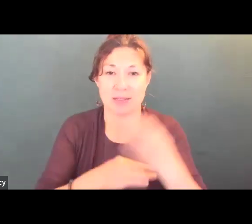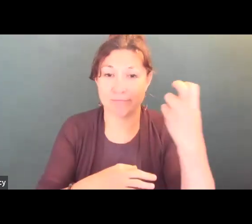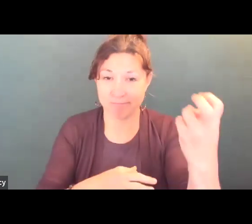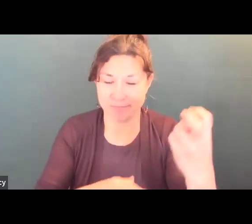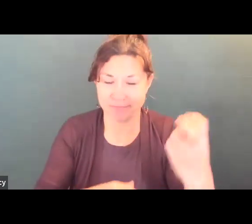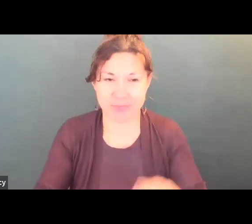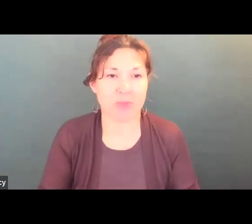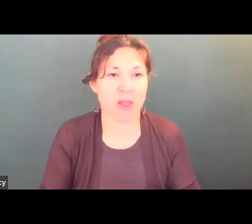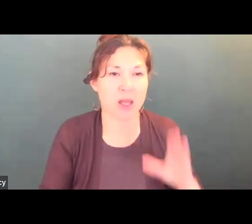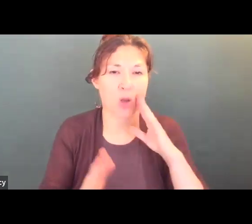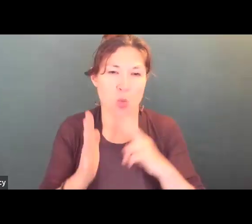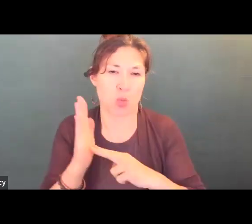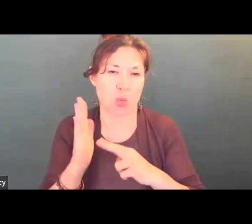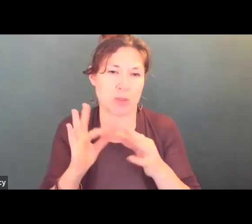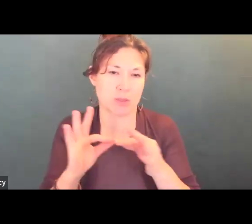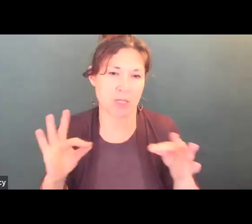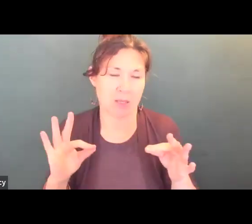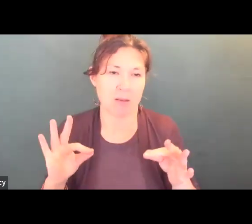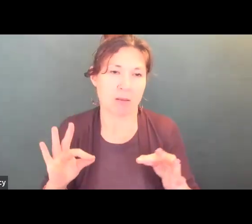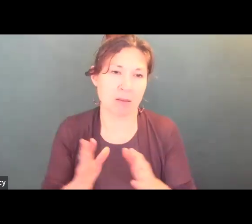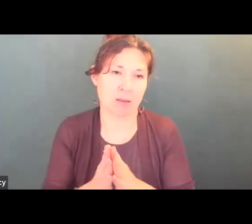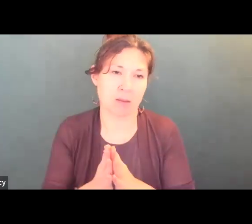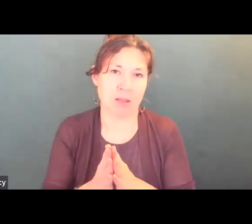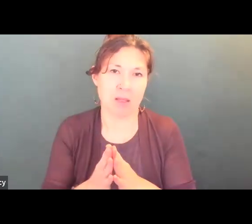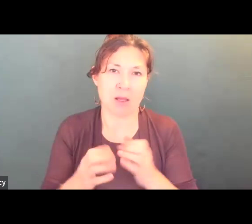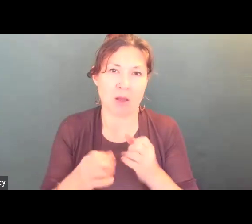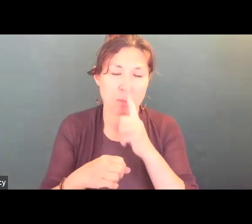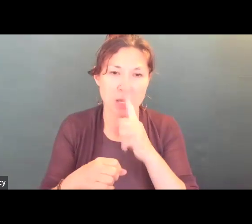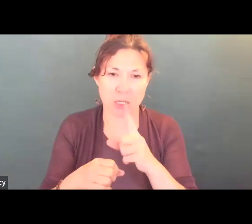I'm going to read the statement because that way I can cover it in time.